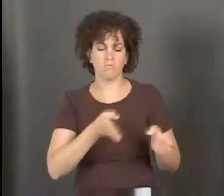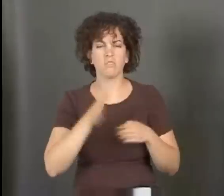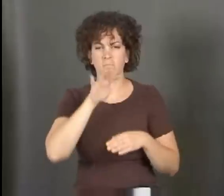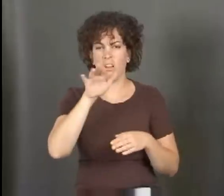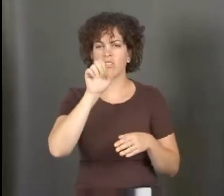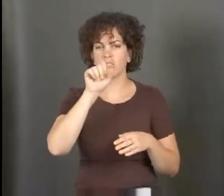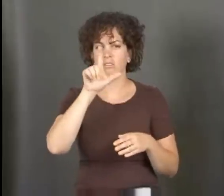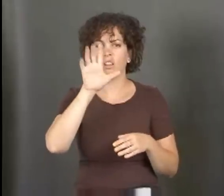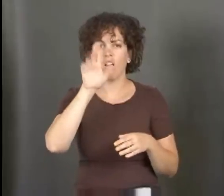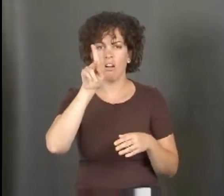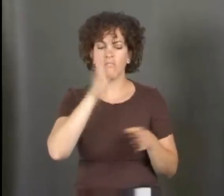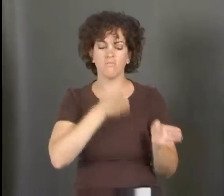Slacks.